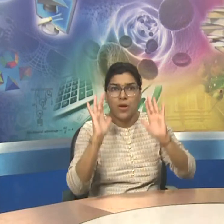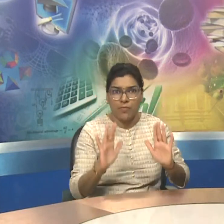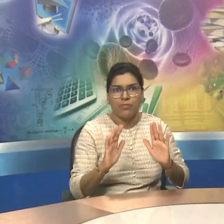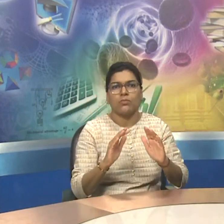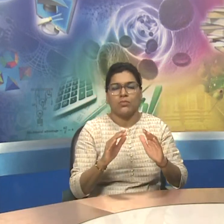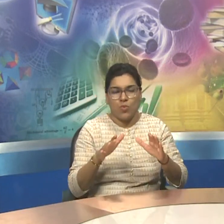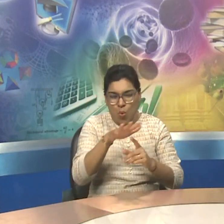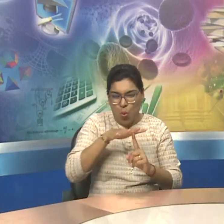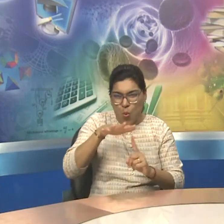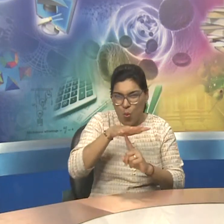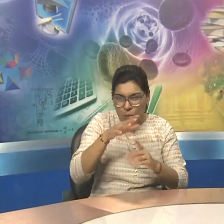theory